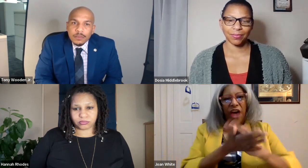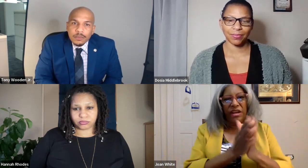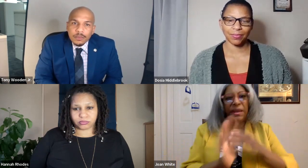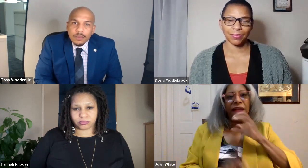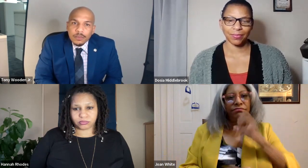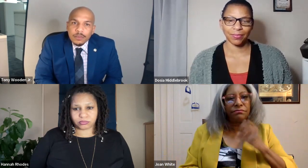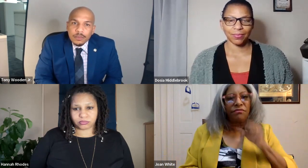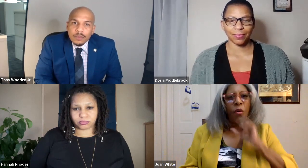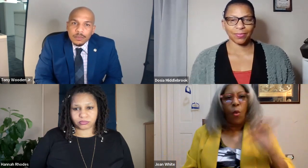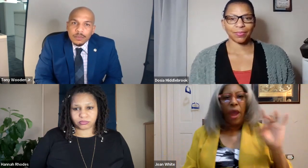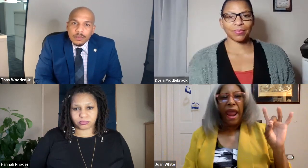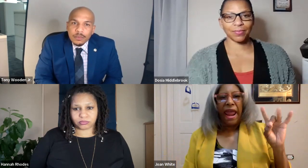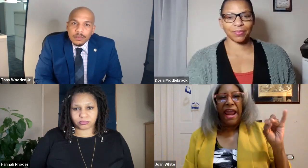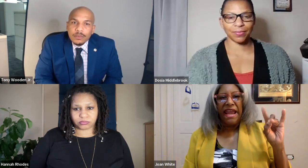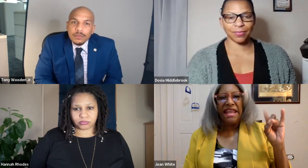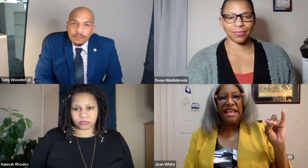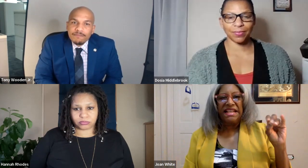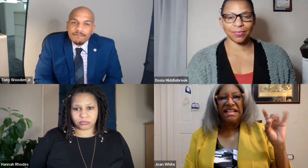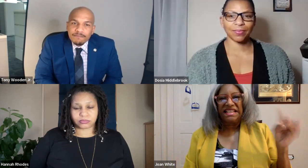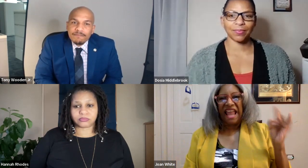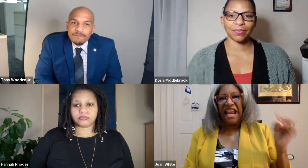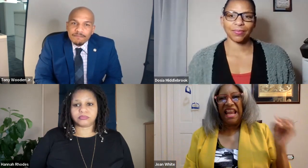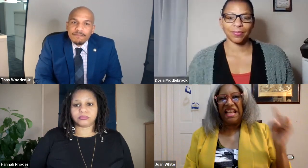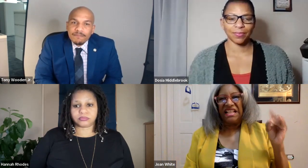Interpreter probably messed that up, but he's about 80 years old